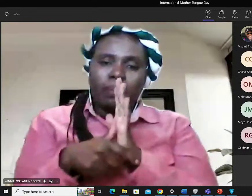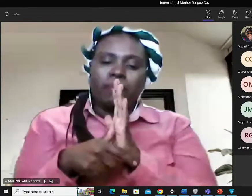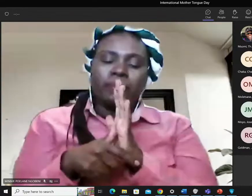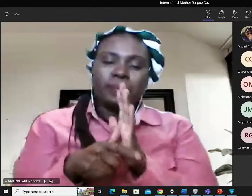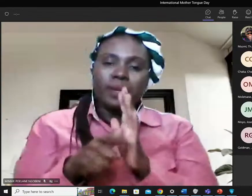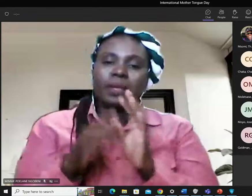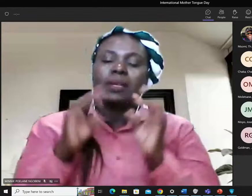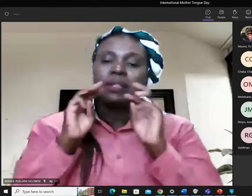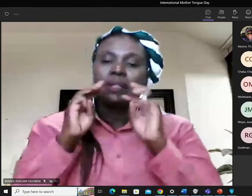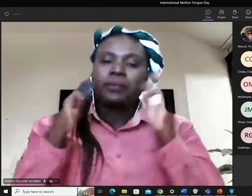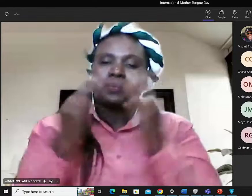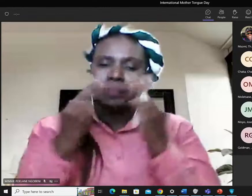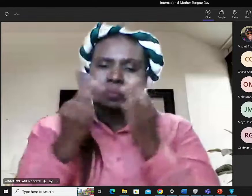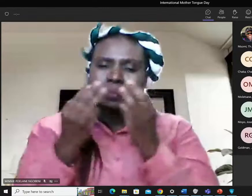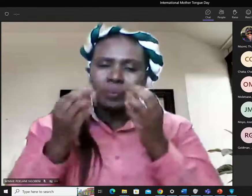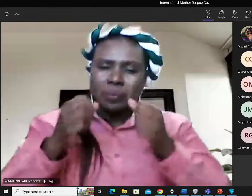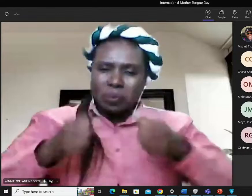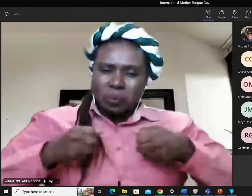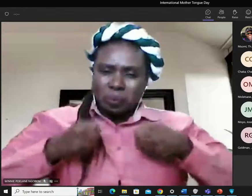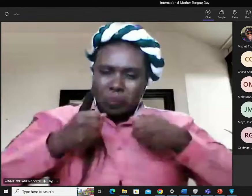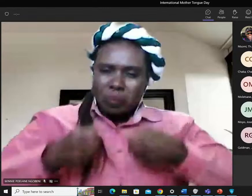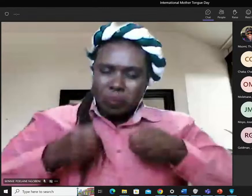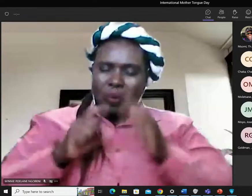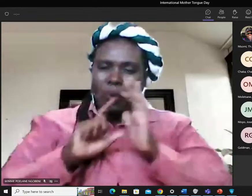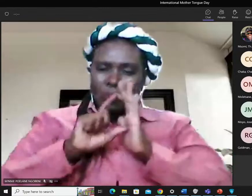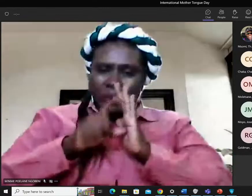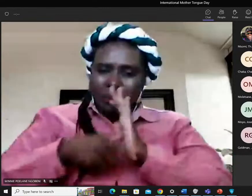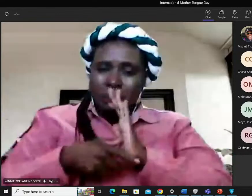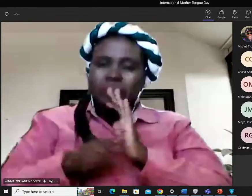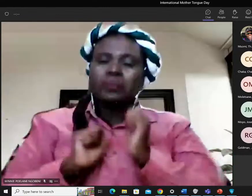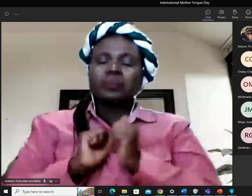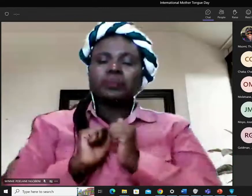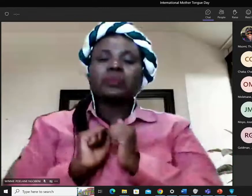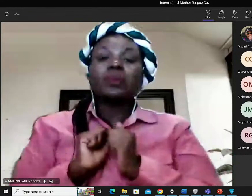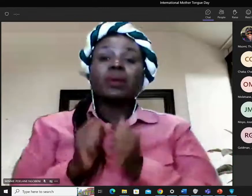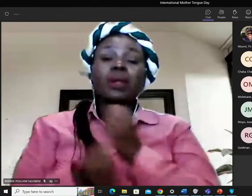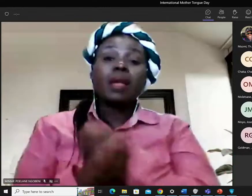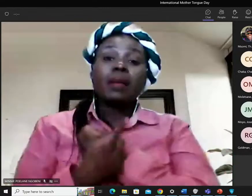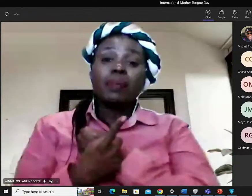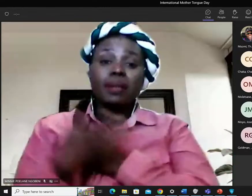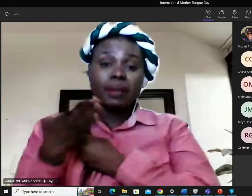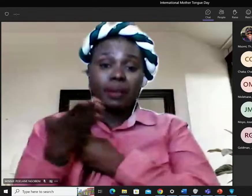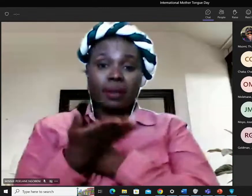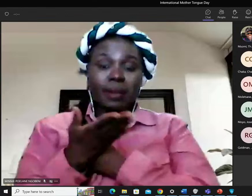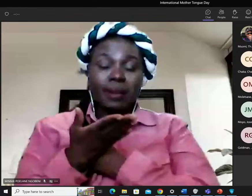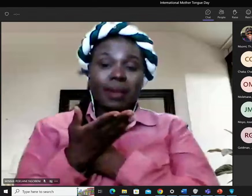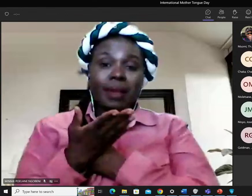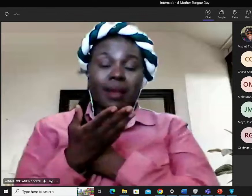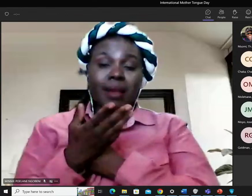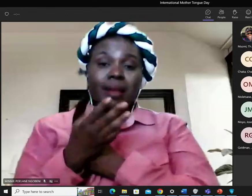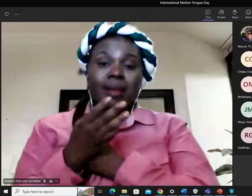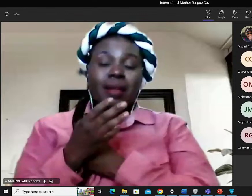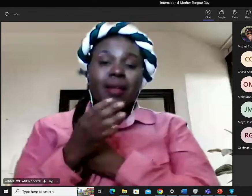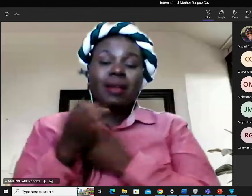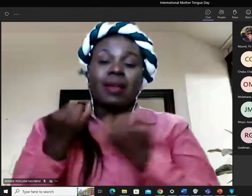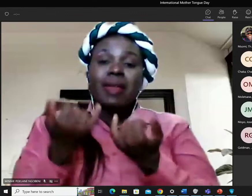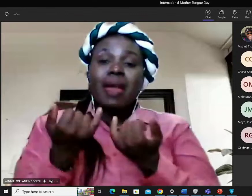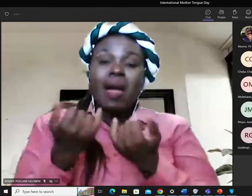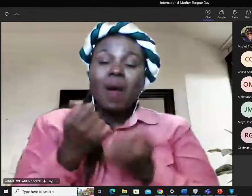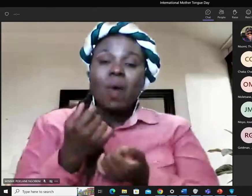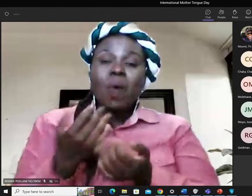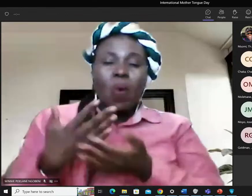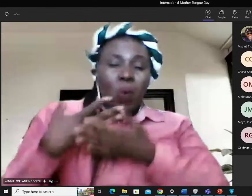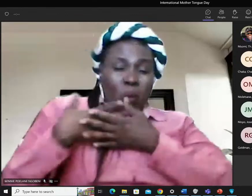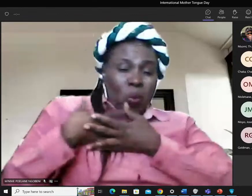that were on a wheelchair, people that could. But what is happening here? It is a universal tool that we all like, we all